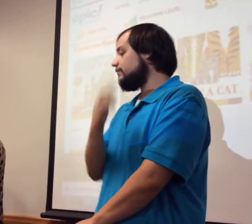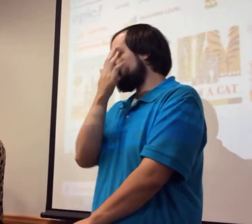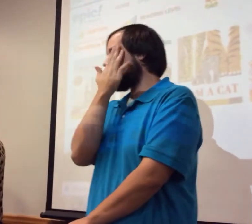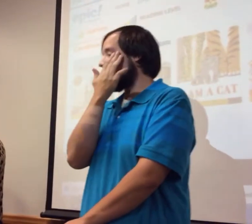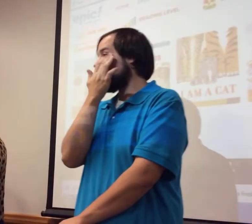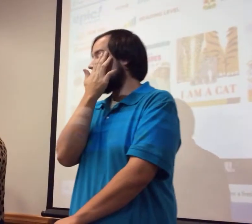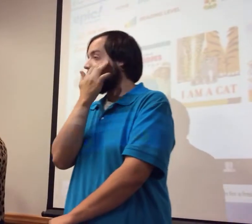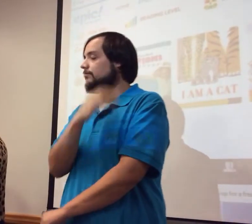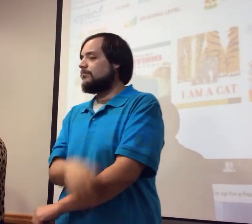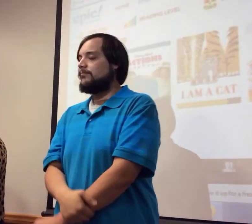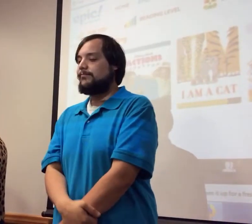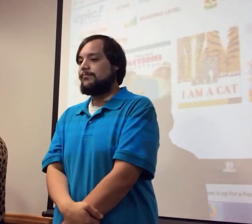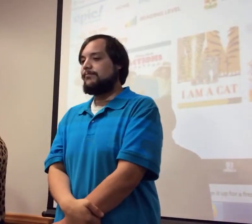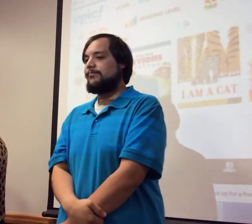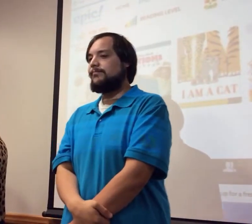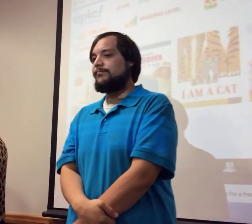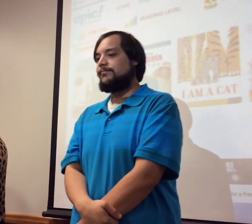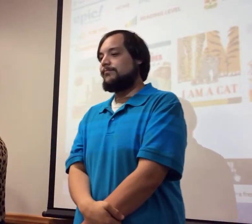I thought